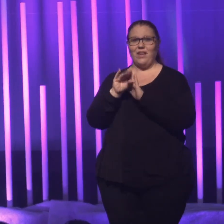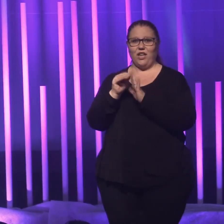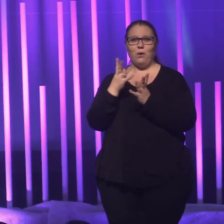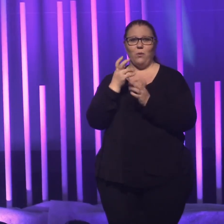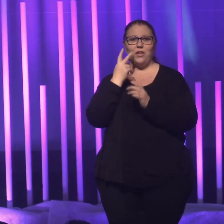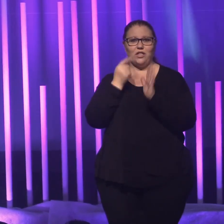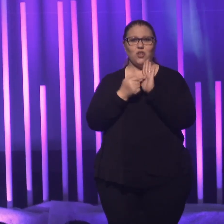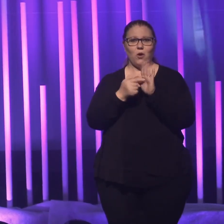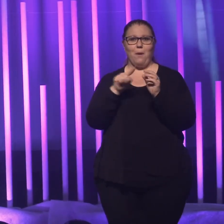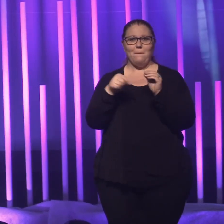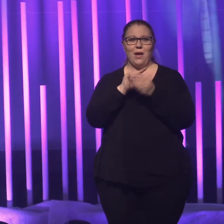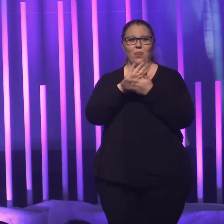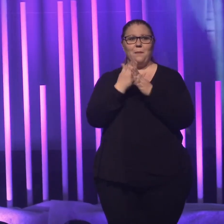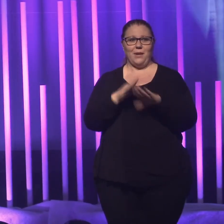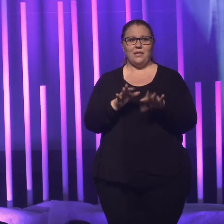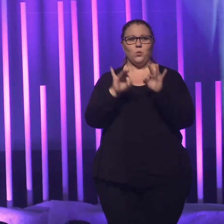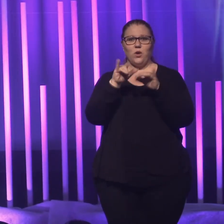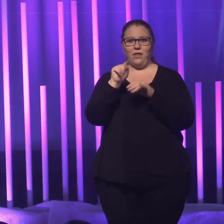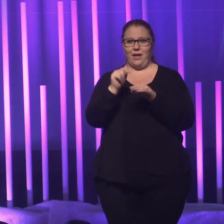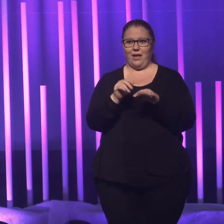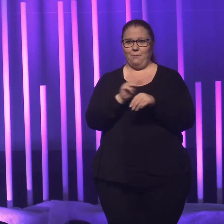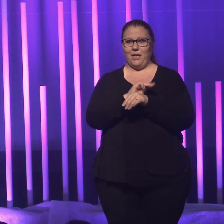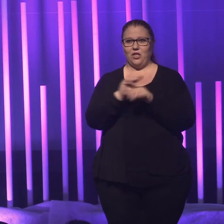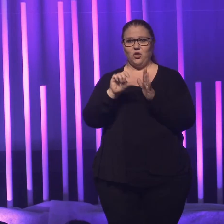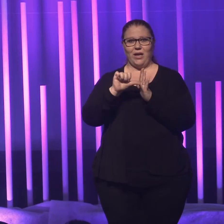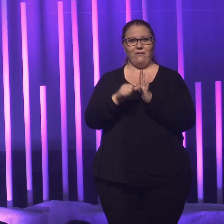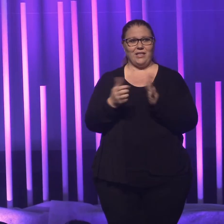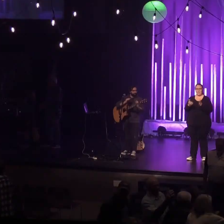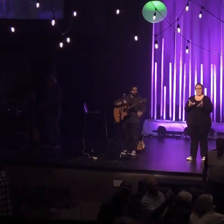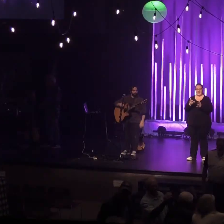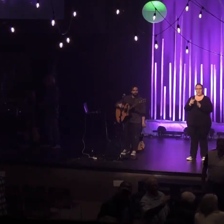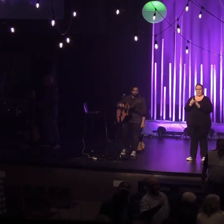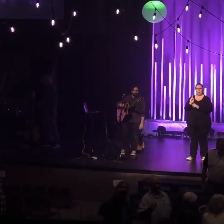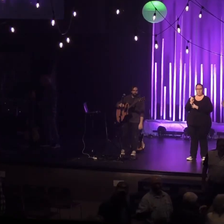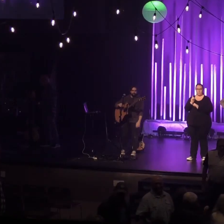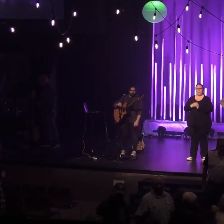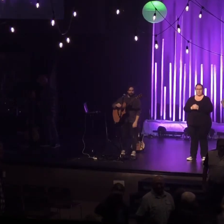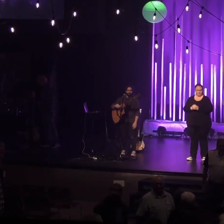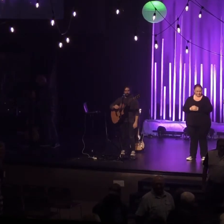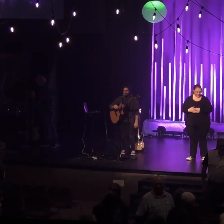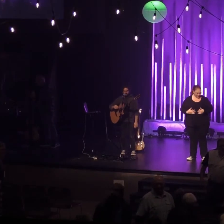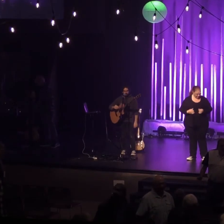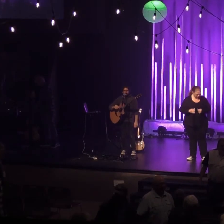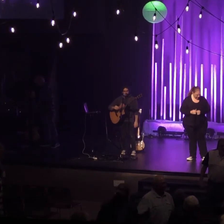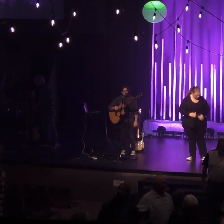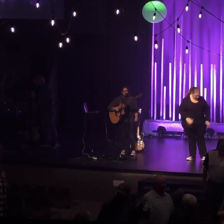show you about our Peace is Worth It ministry emphasis here in just a moment.